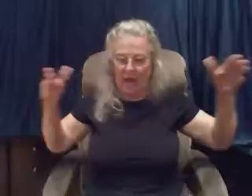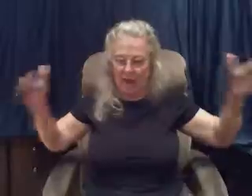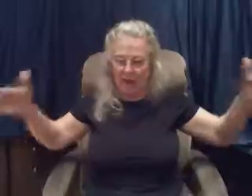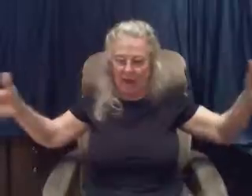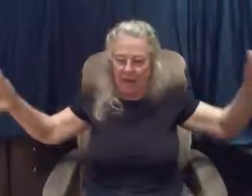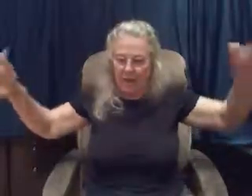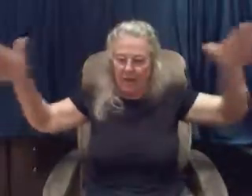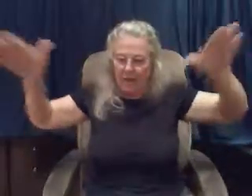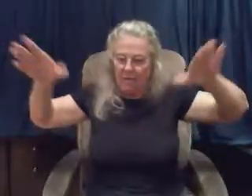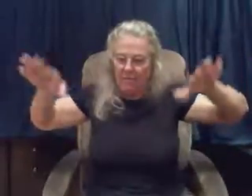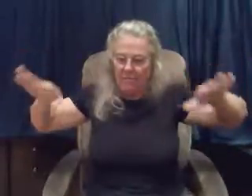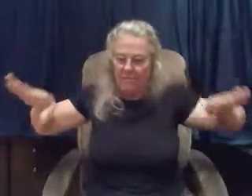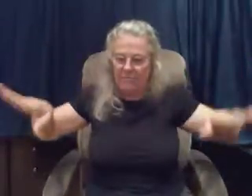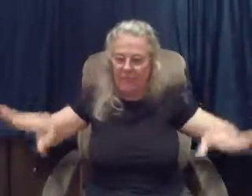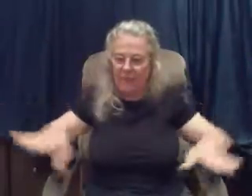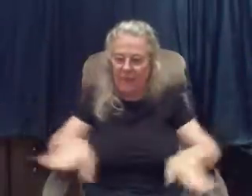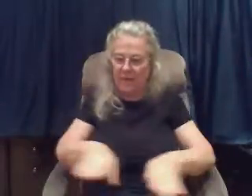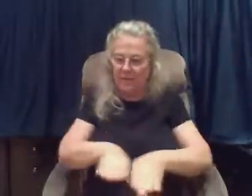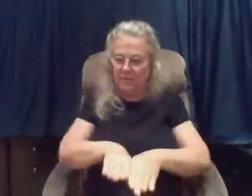valley. Valley.